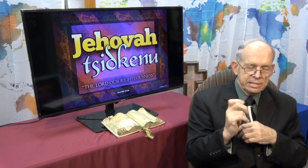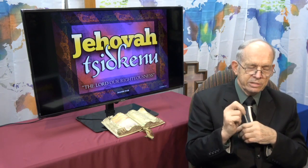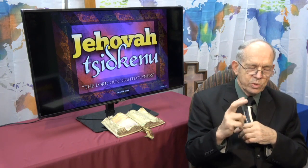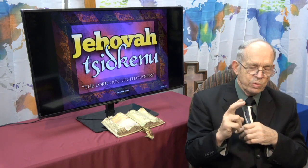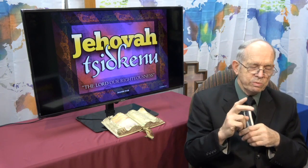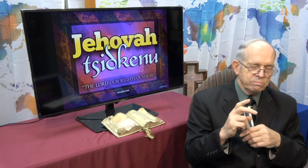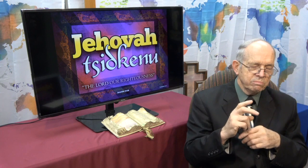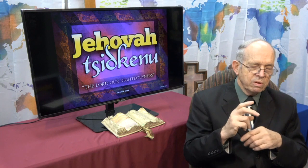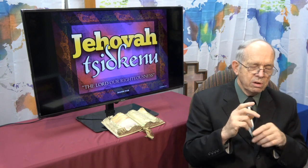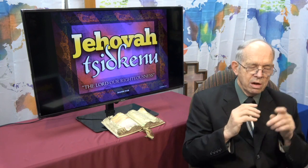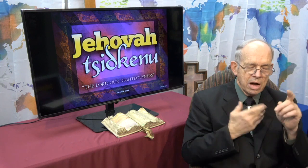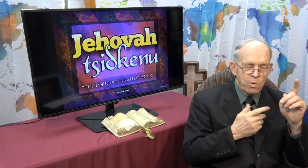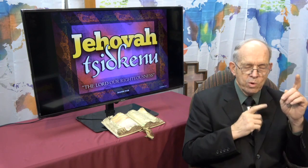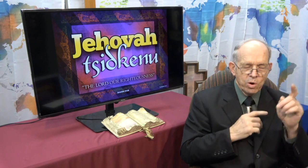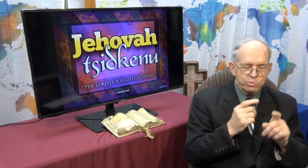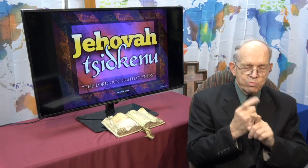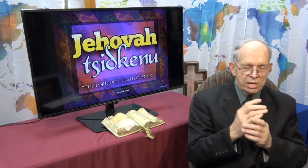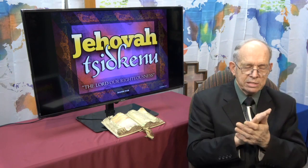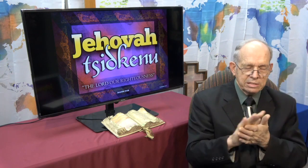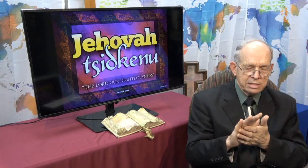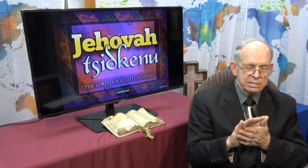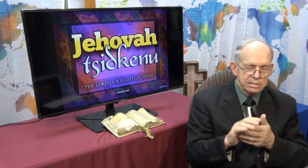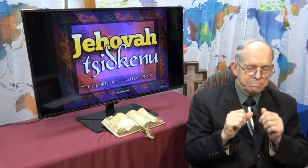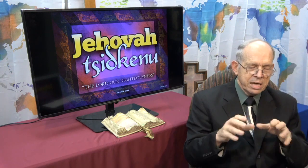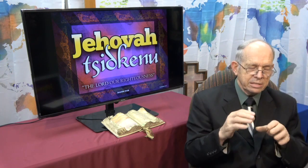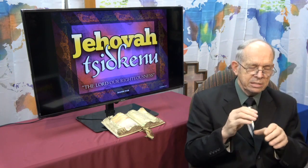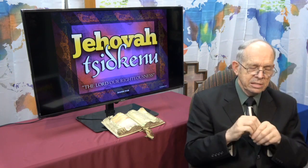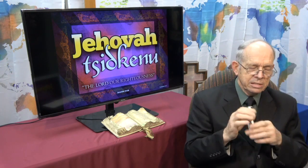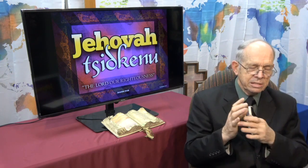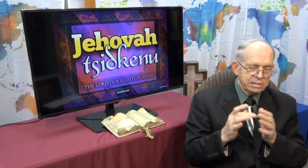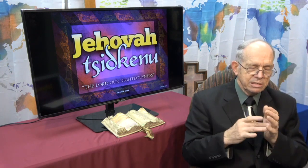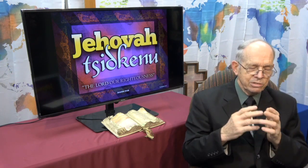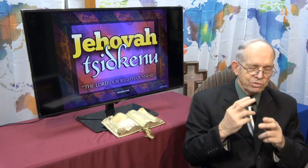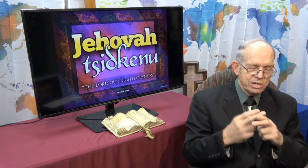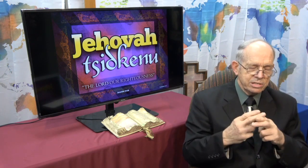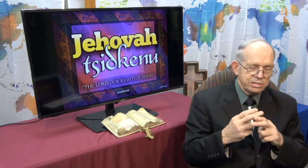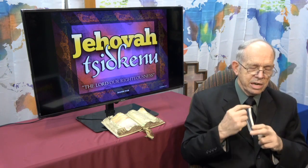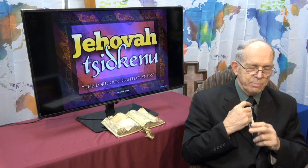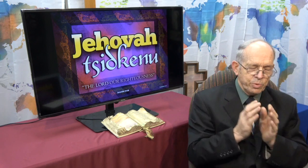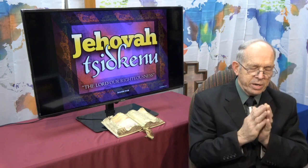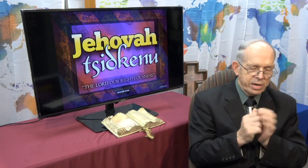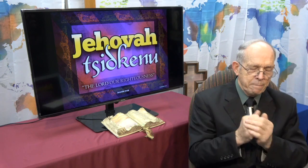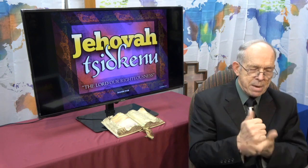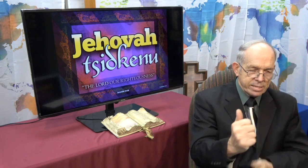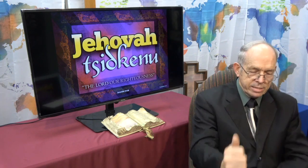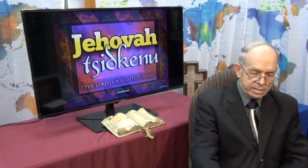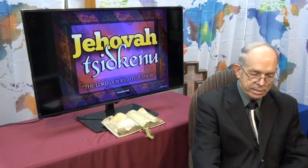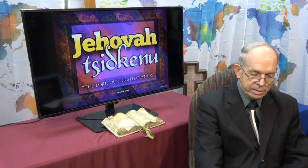Tsidkenu. Our Lord righteousness, bless in Jesus' name we pray, amen.